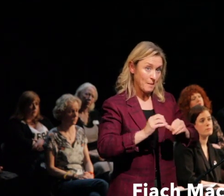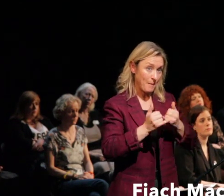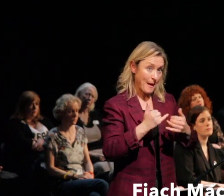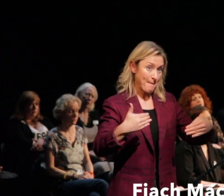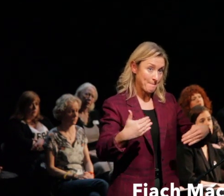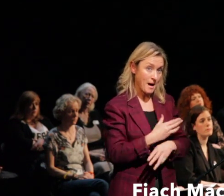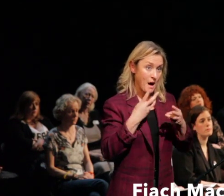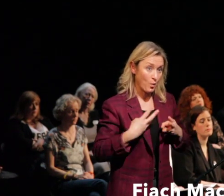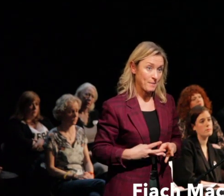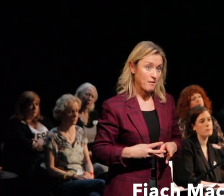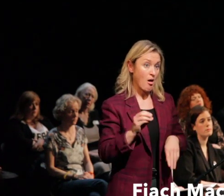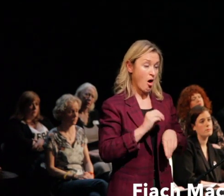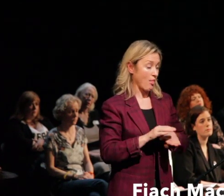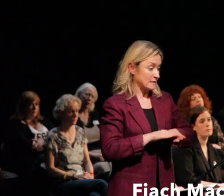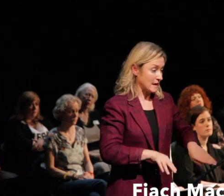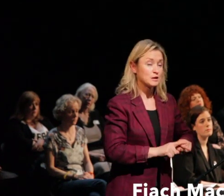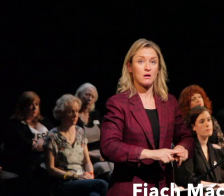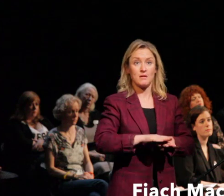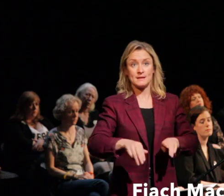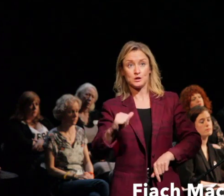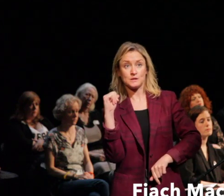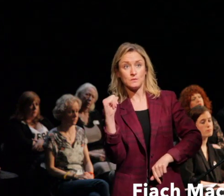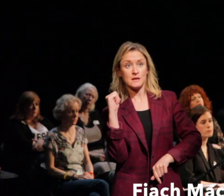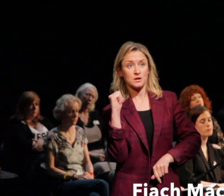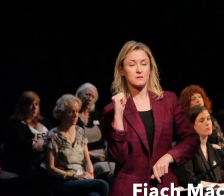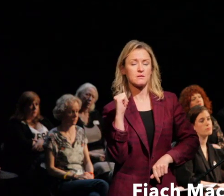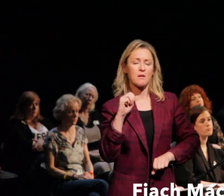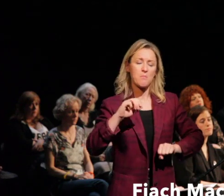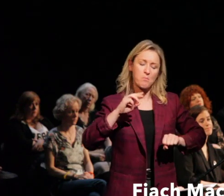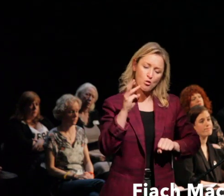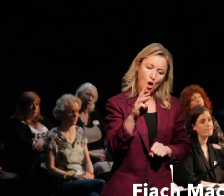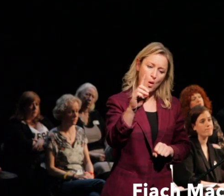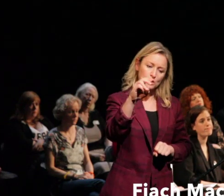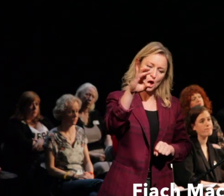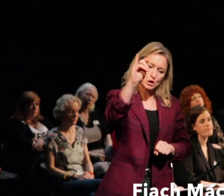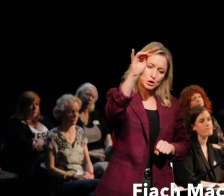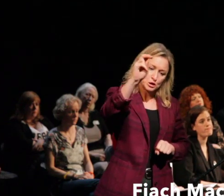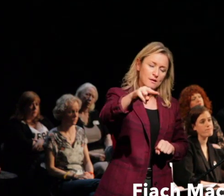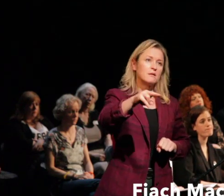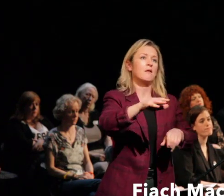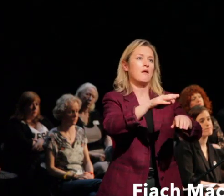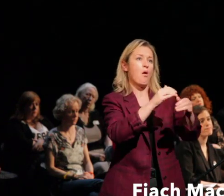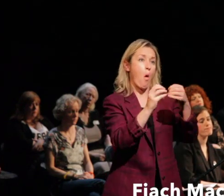Theatre. Commissions are vital, but productions are paramount.